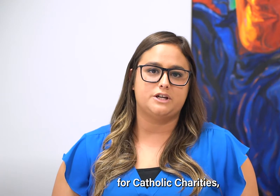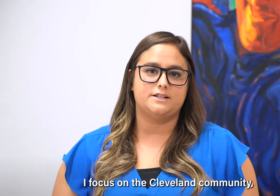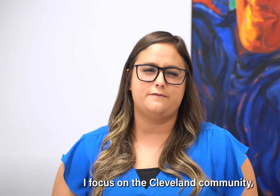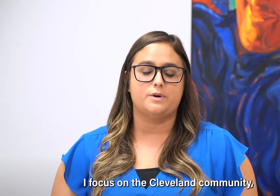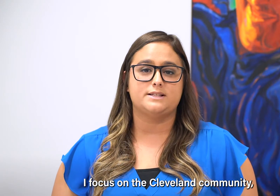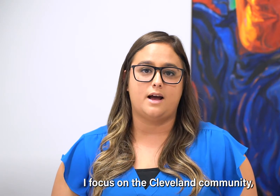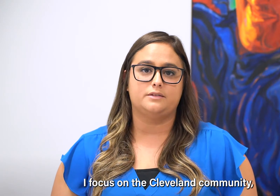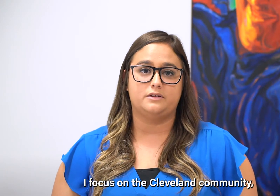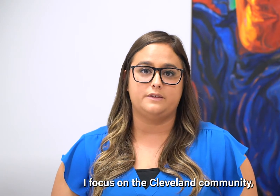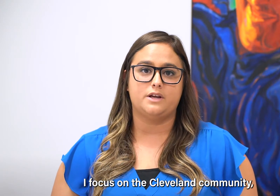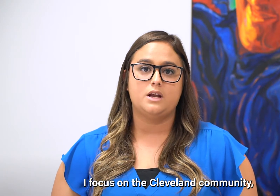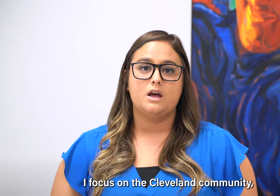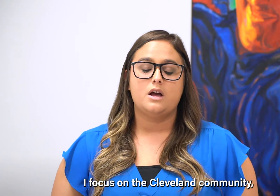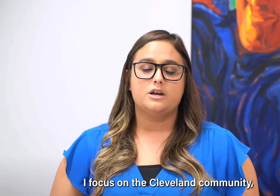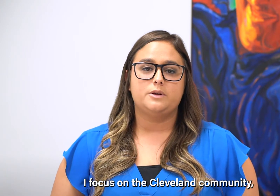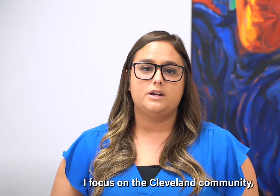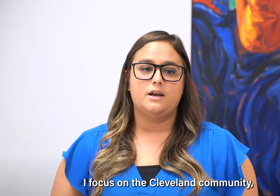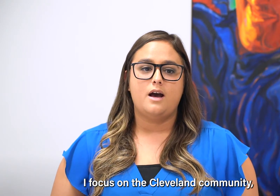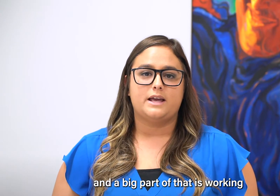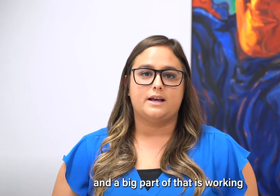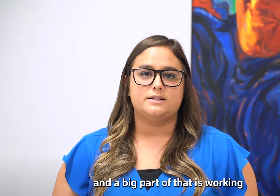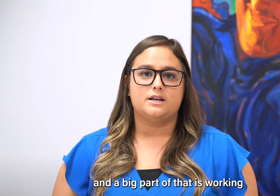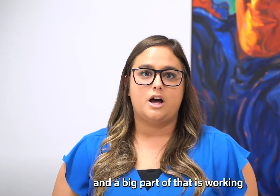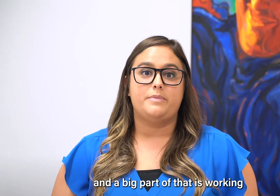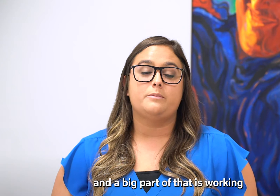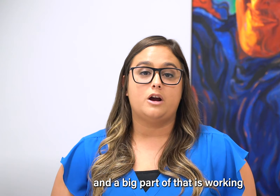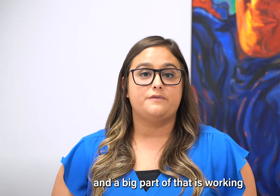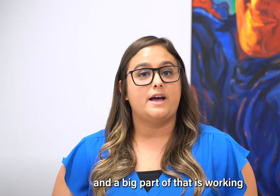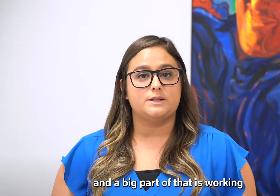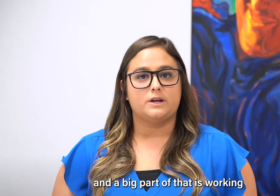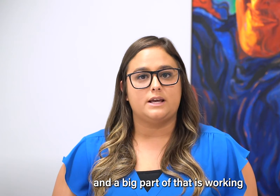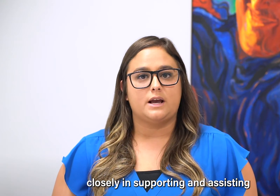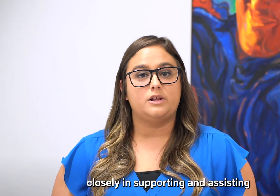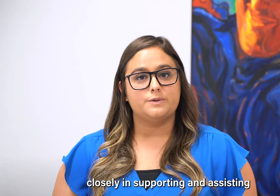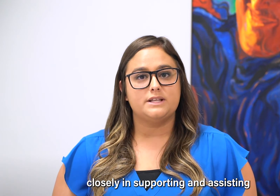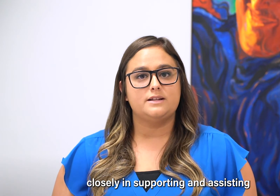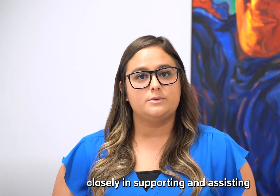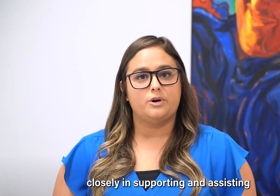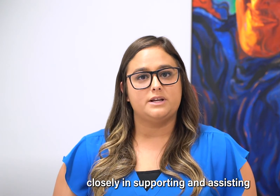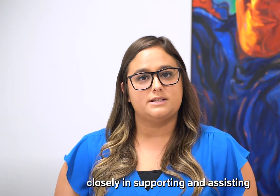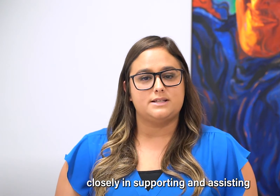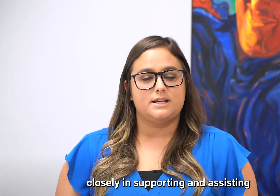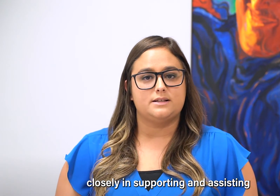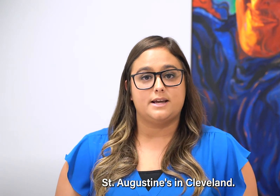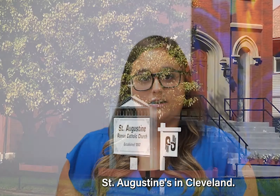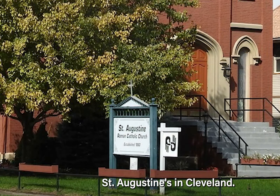I focus on the Cleveland community, and a big part of that is working closely and supporting and assisting St. Augustine's